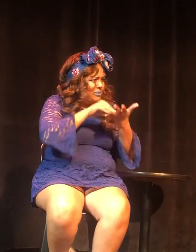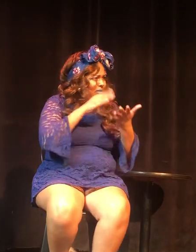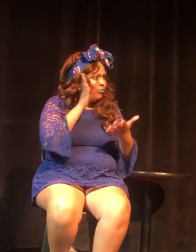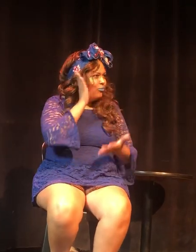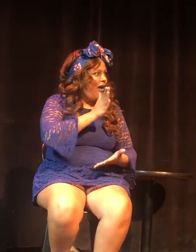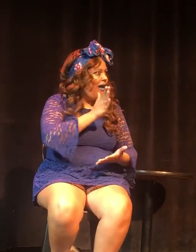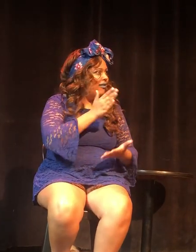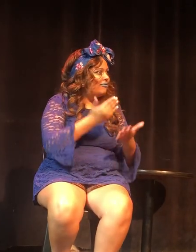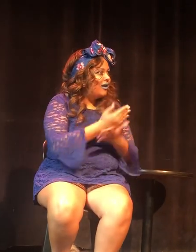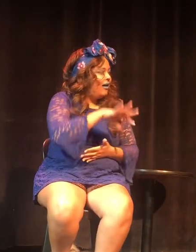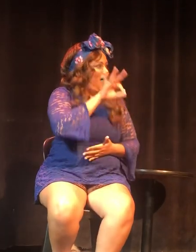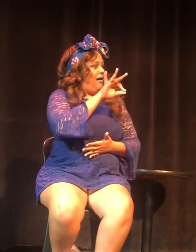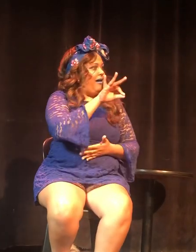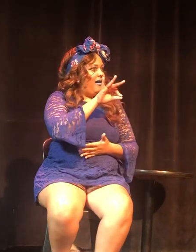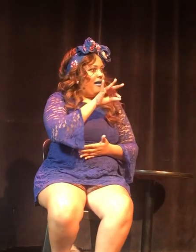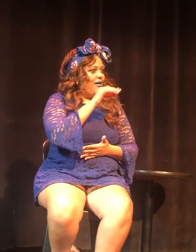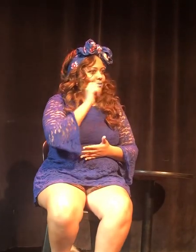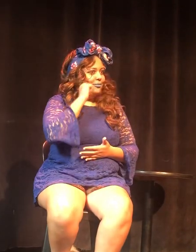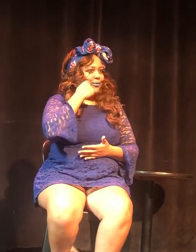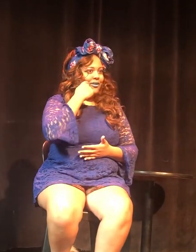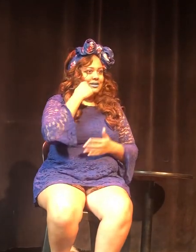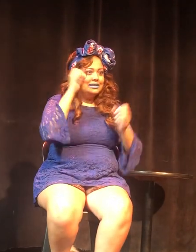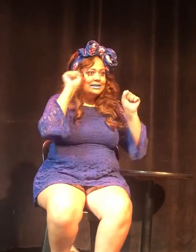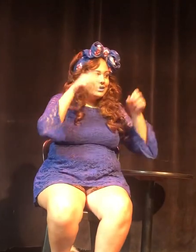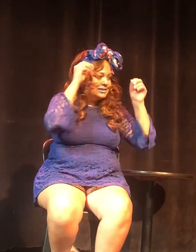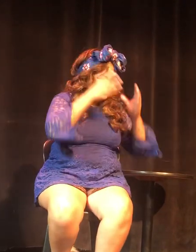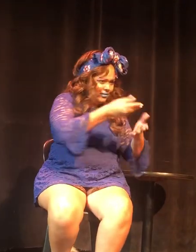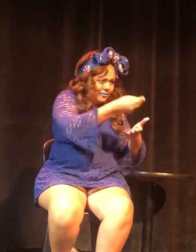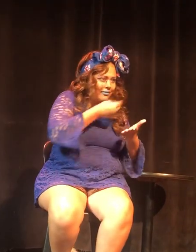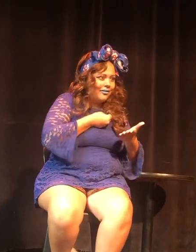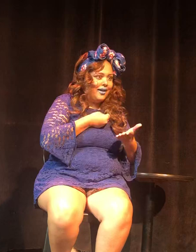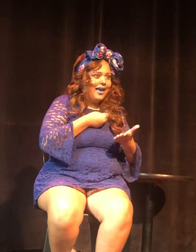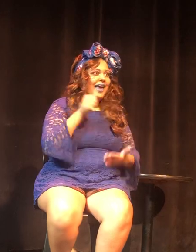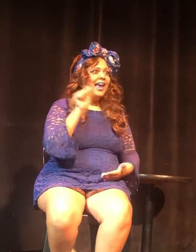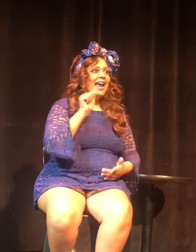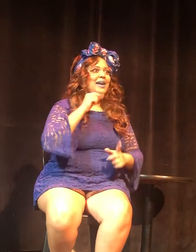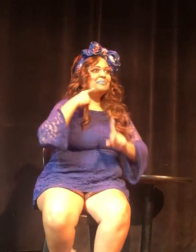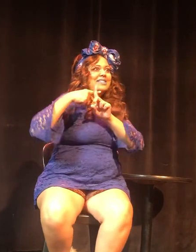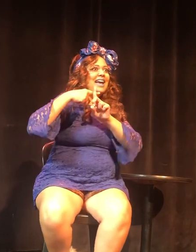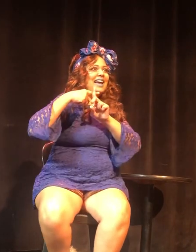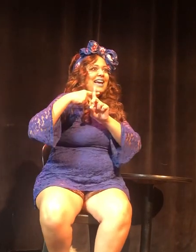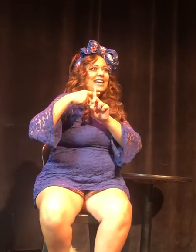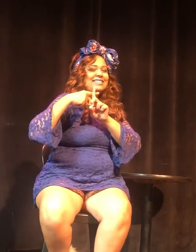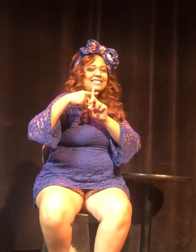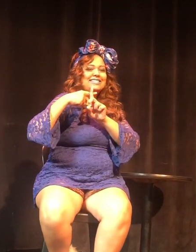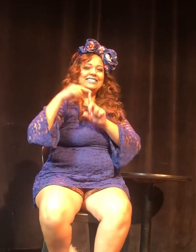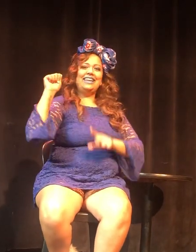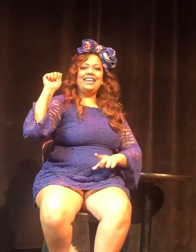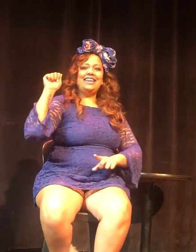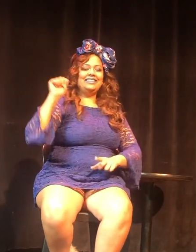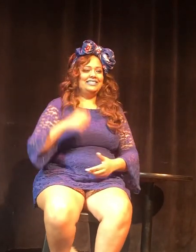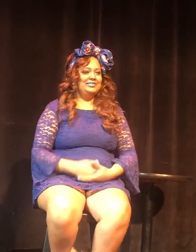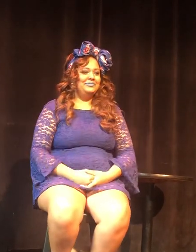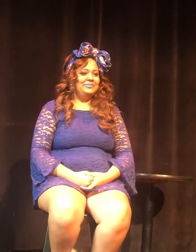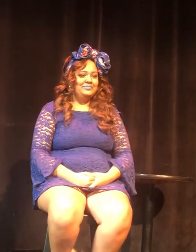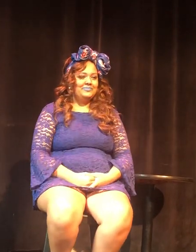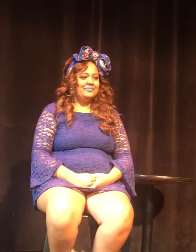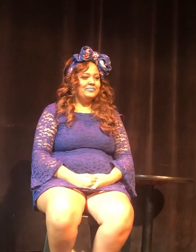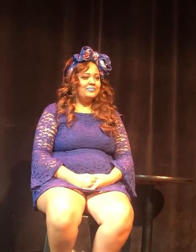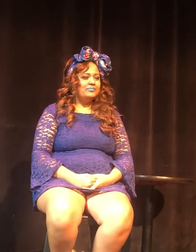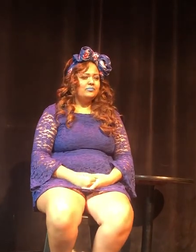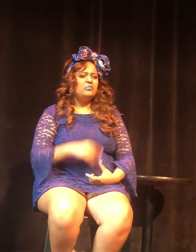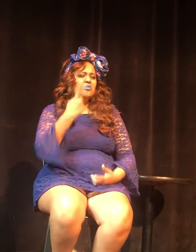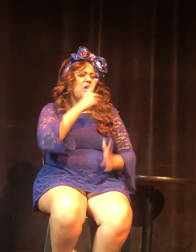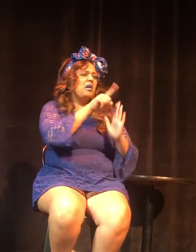A's. Abby said It'll be over in an hour, and if you need to take a break,